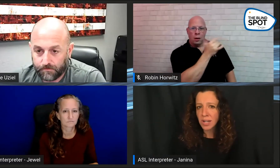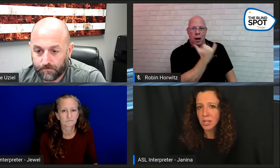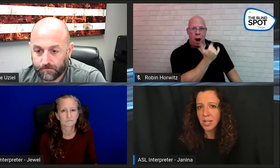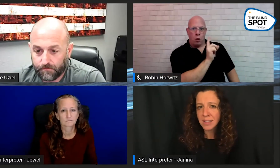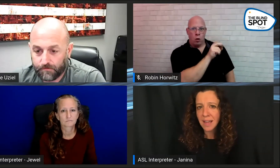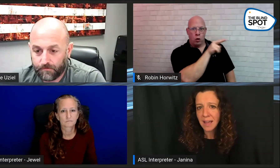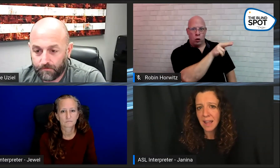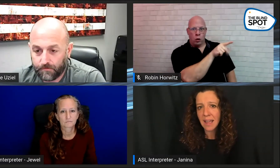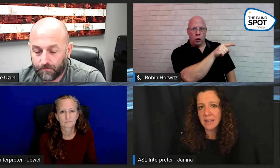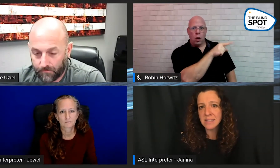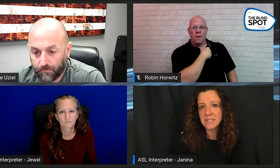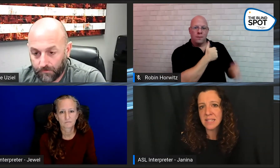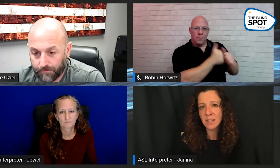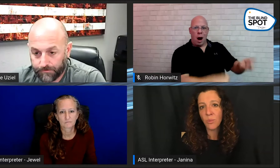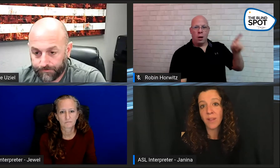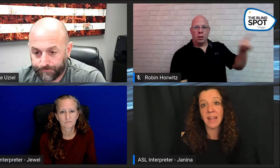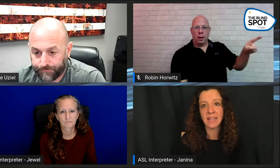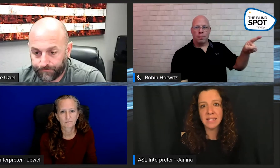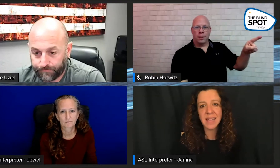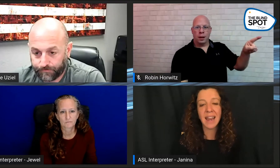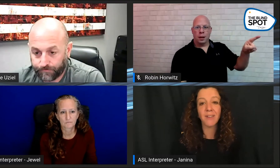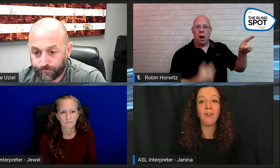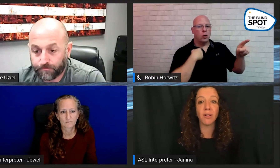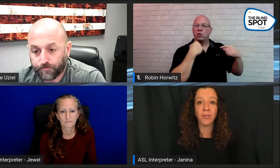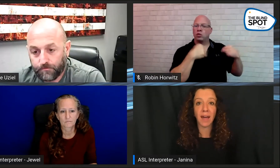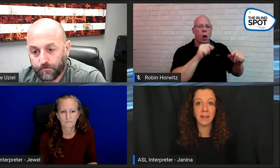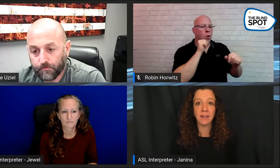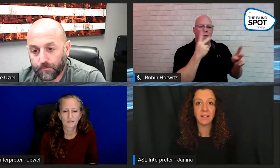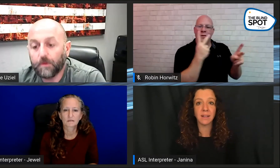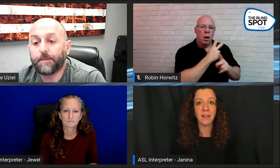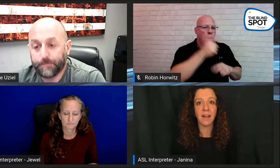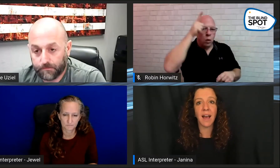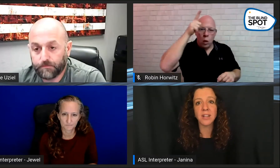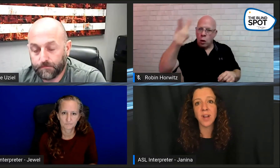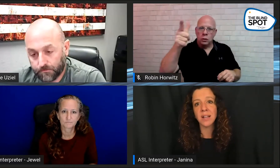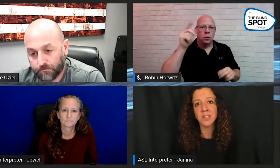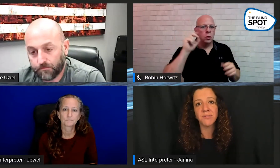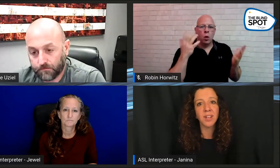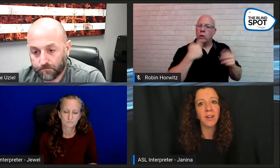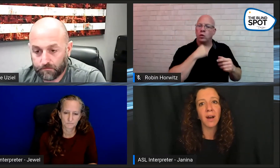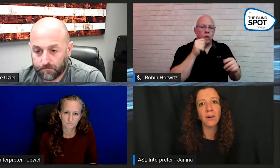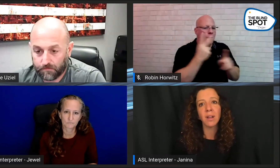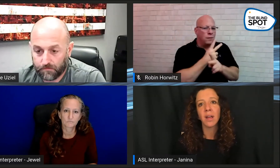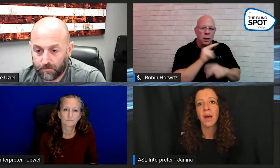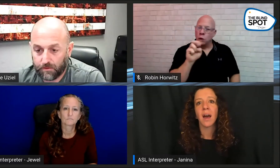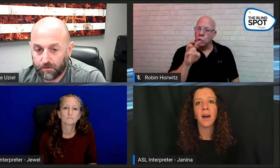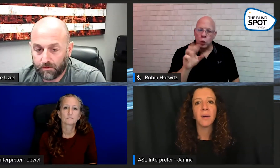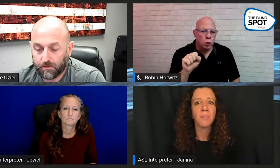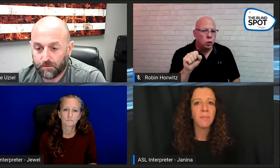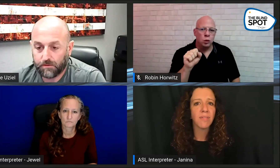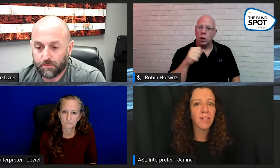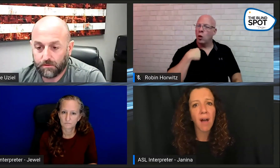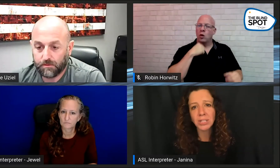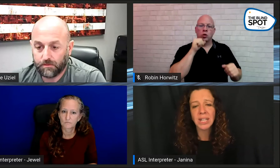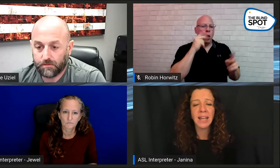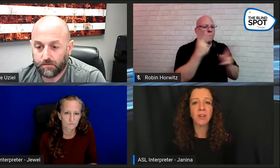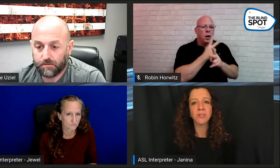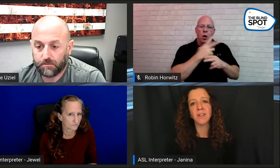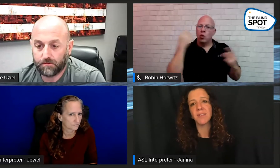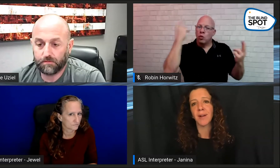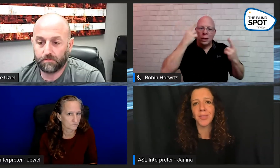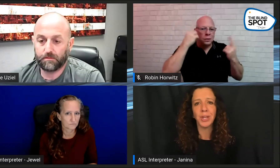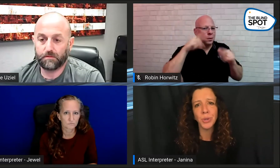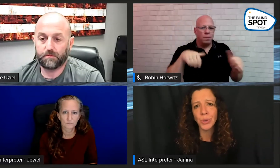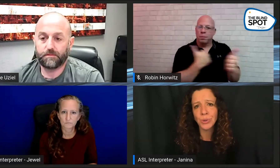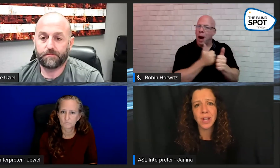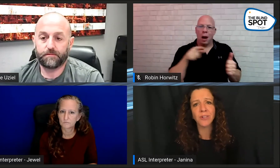So I try to look at that and see where that is, and I follow that. I try not to figure out the logic. I don't try